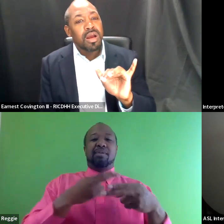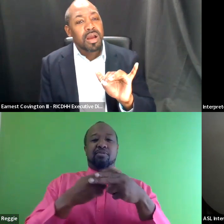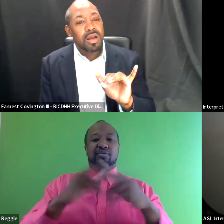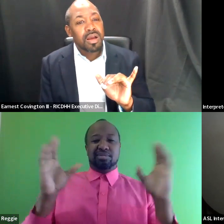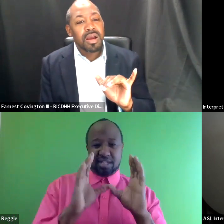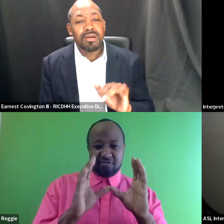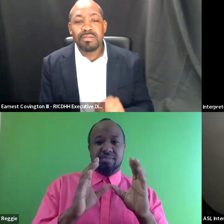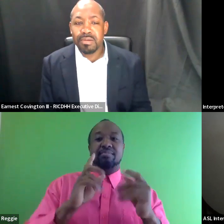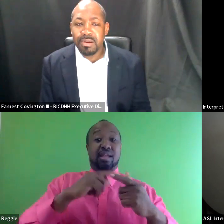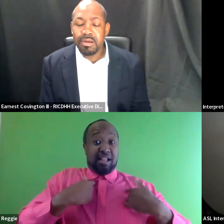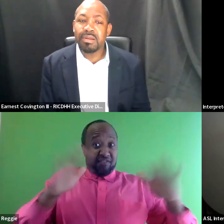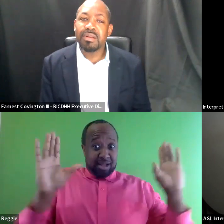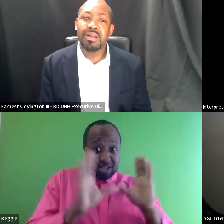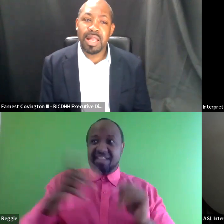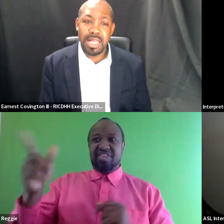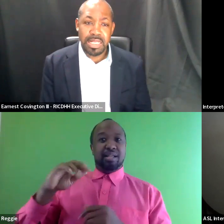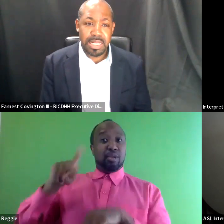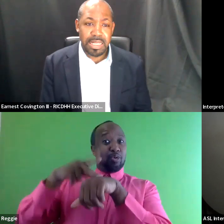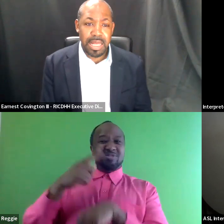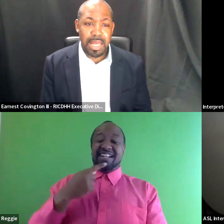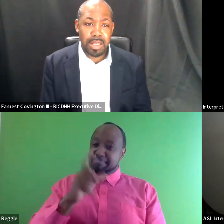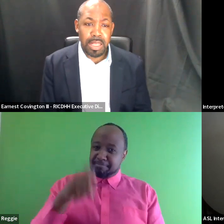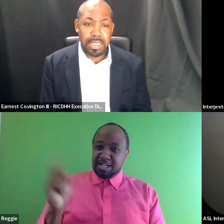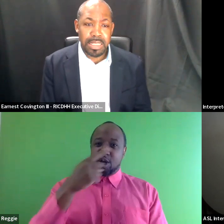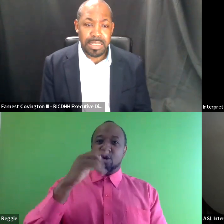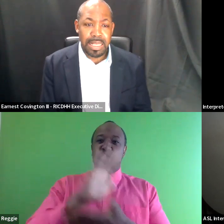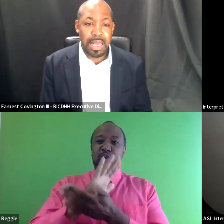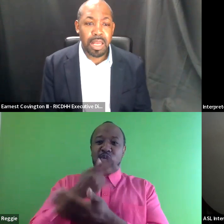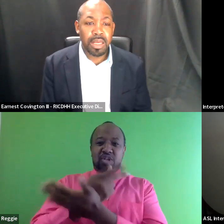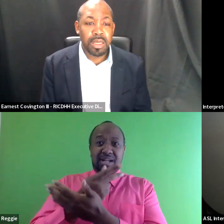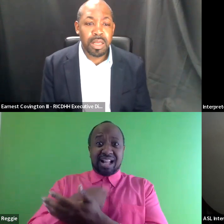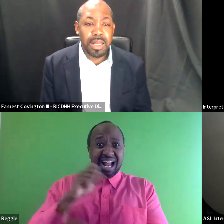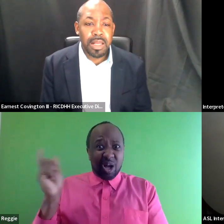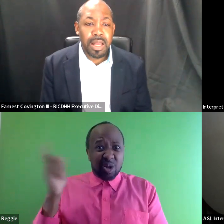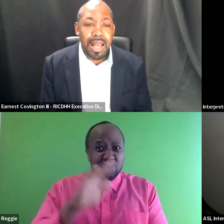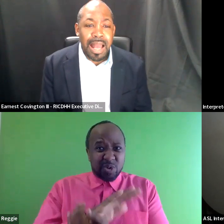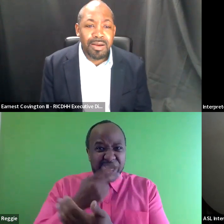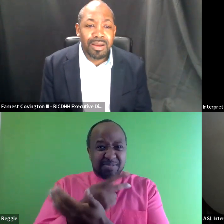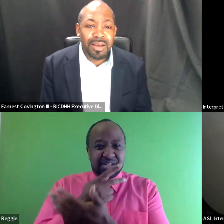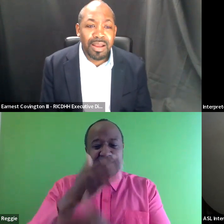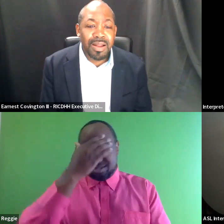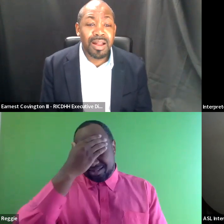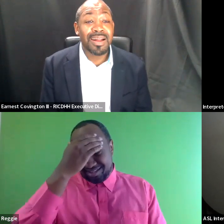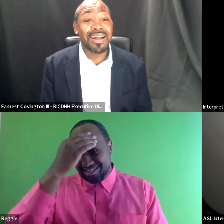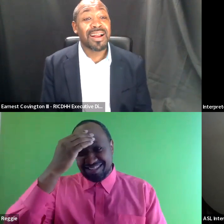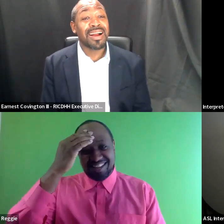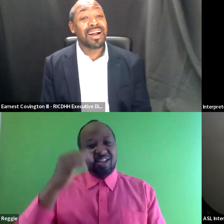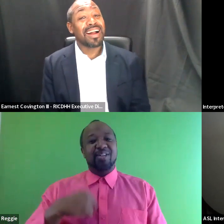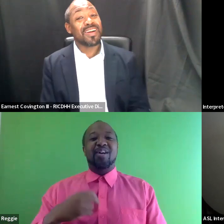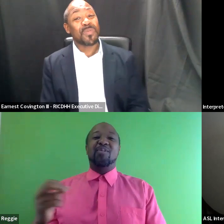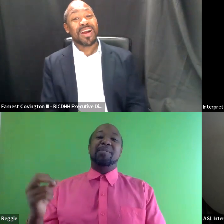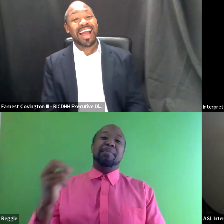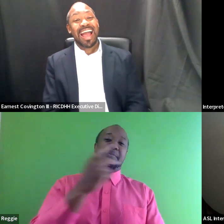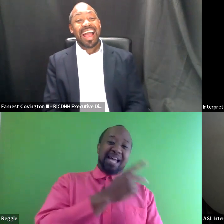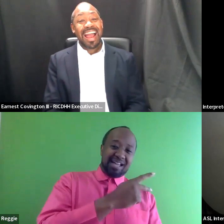certified. And the math I passed, no problem. The curriculum, no, I didn't pass that. But the principal was like, you've got to go to grad school. I